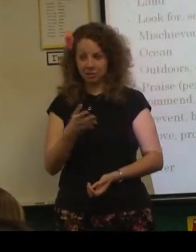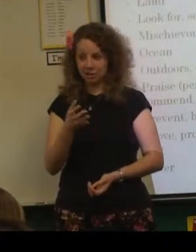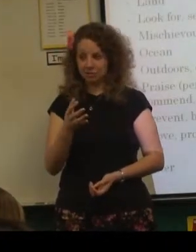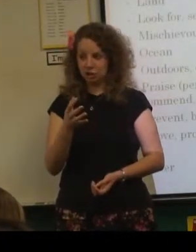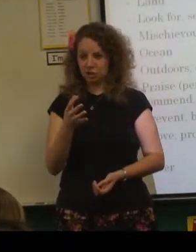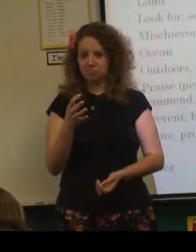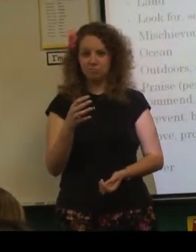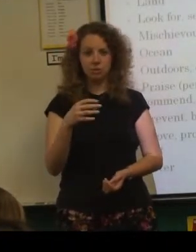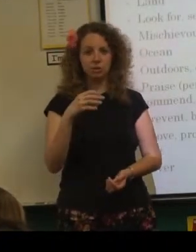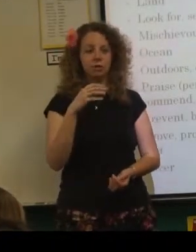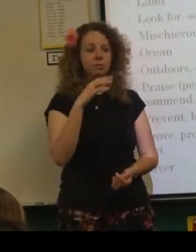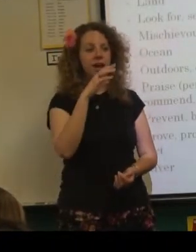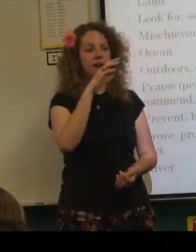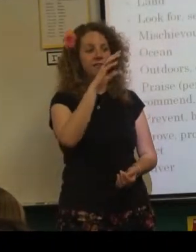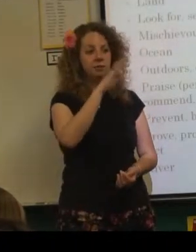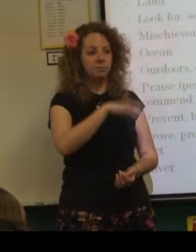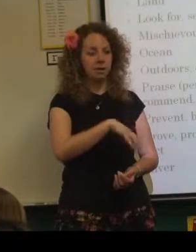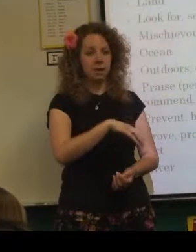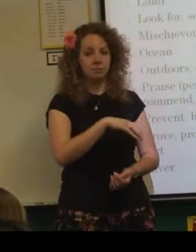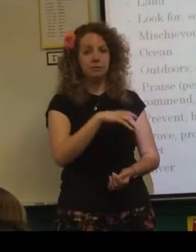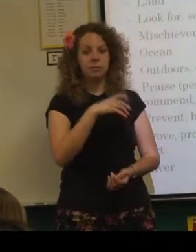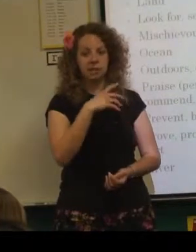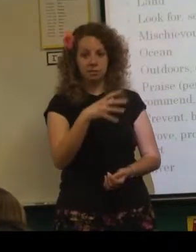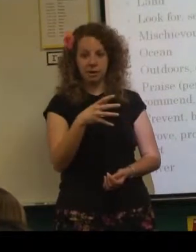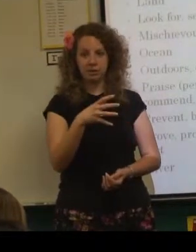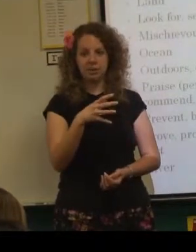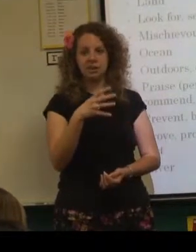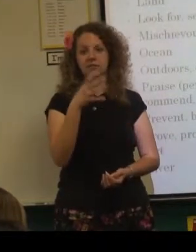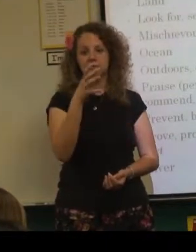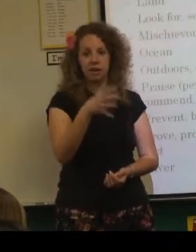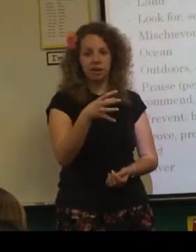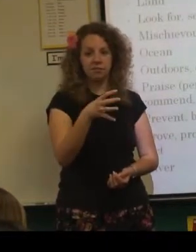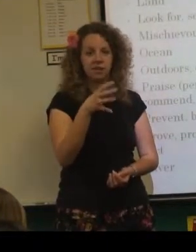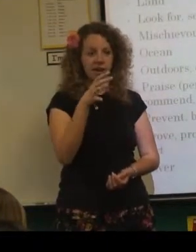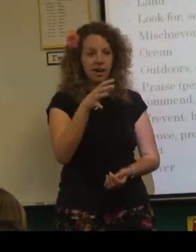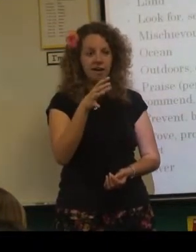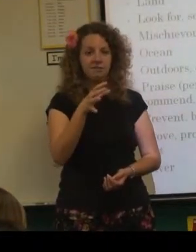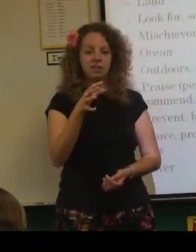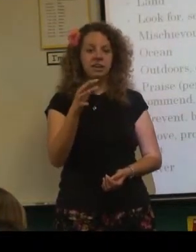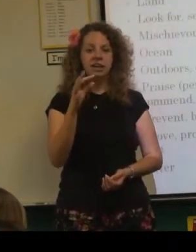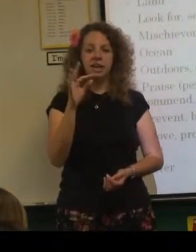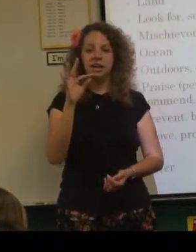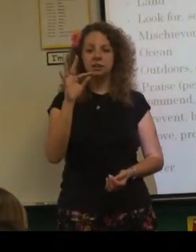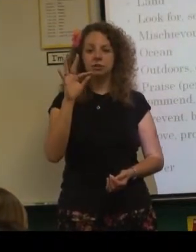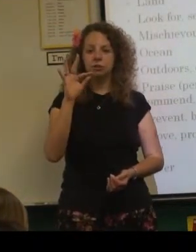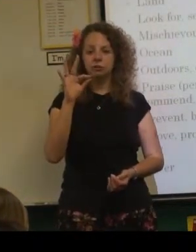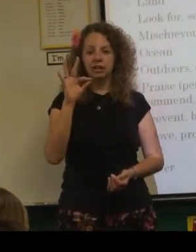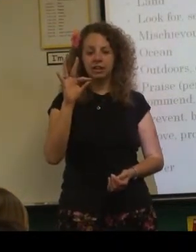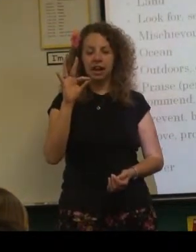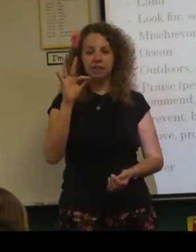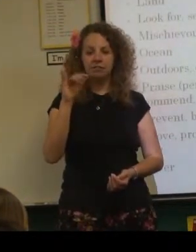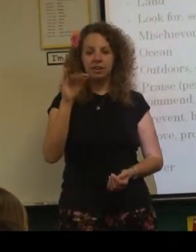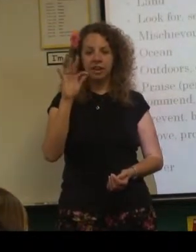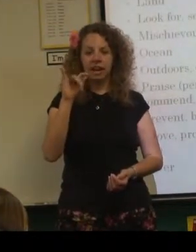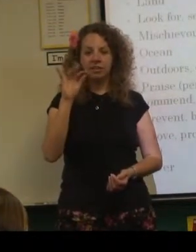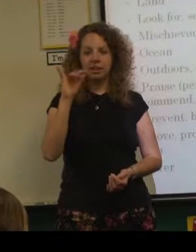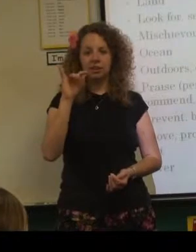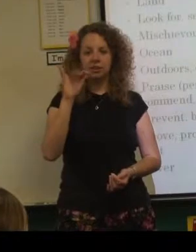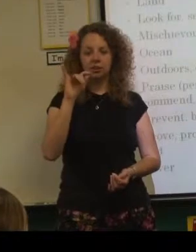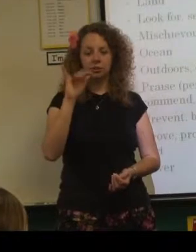lexicalized version. So it would have the number sign and the pound sign in front of IF, and you'll do like an F, and then close